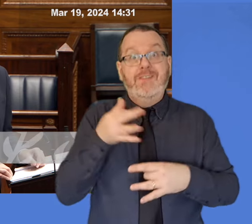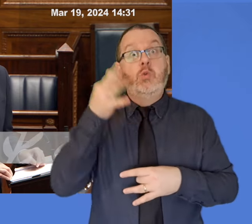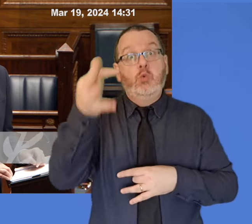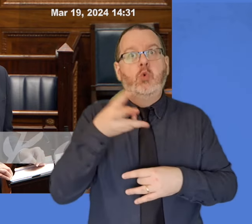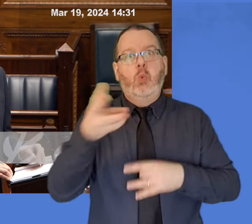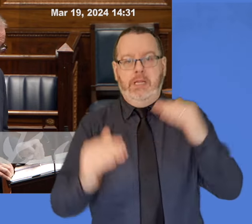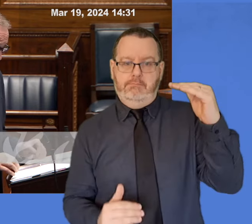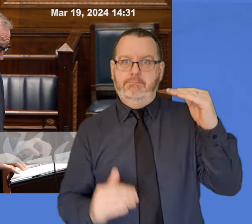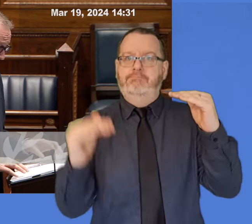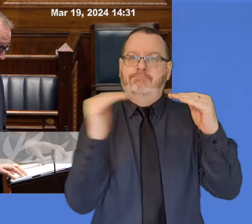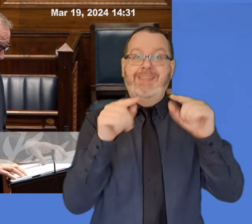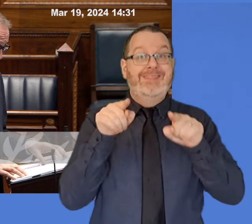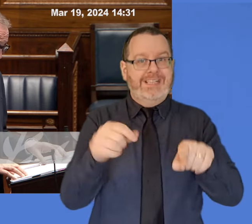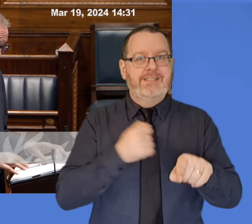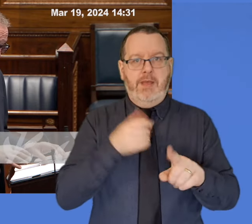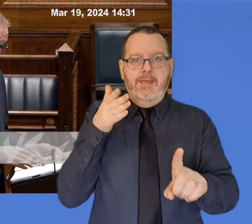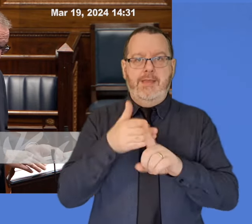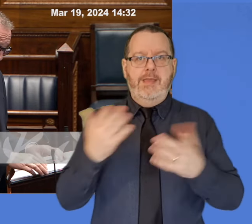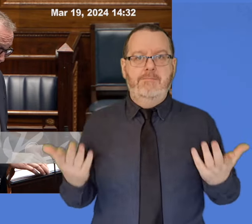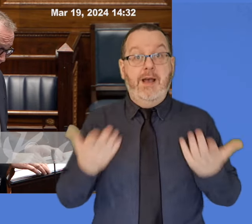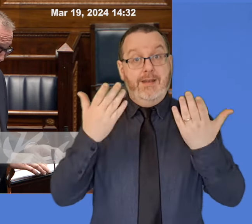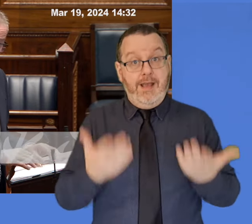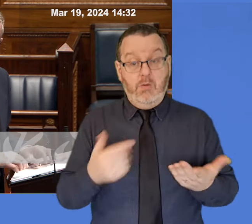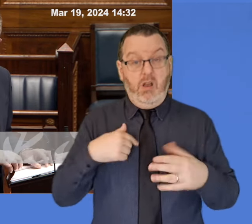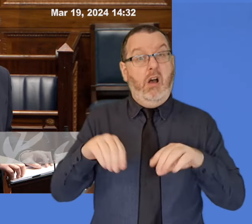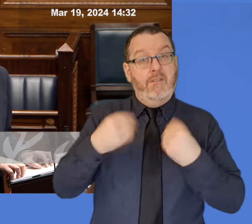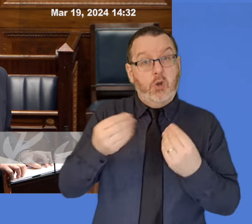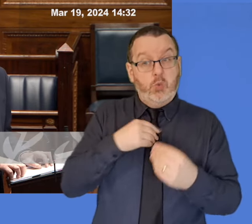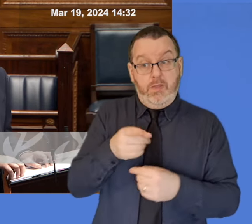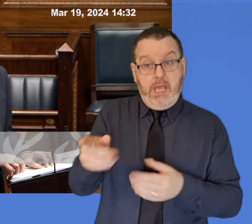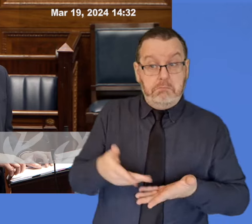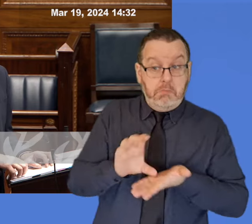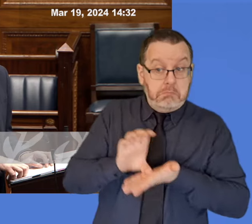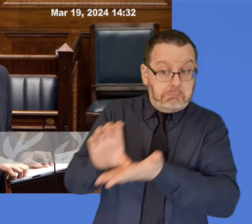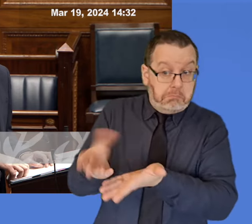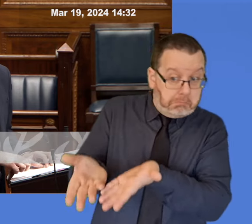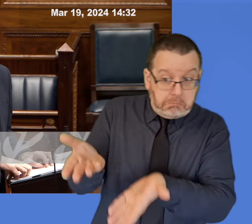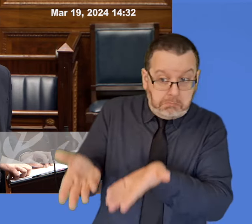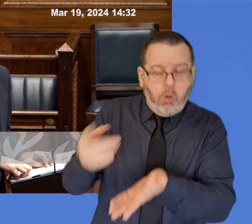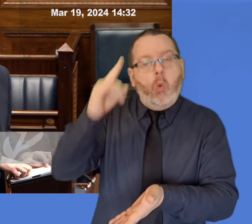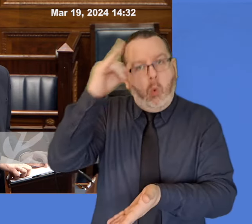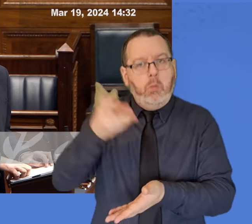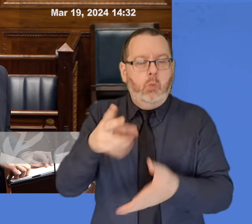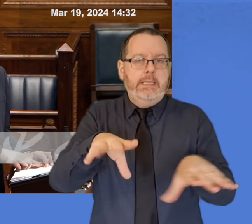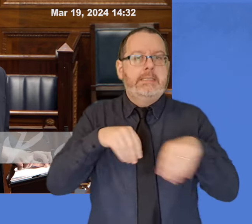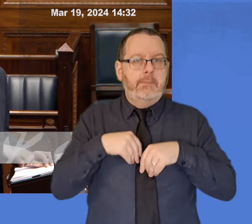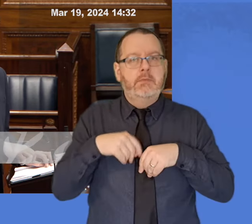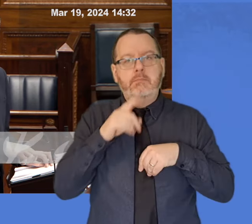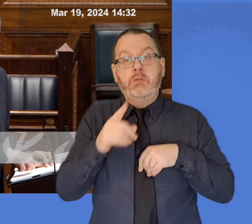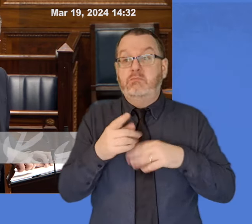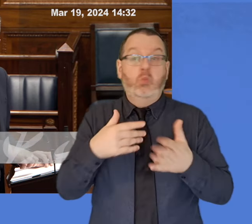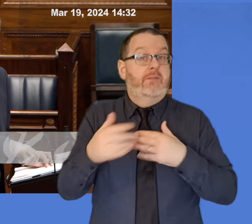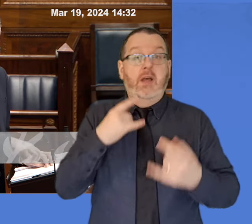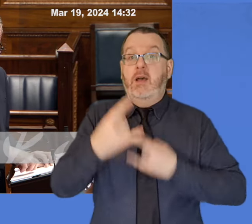teachers' pay. So that's my clear objective. I know that they're currently considering that offer. I hope that they do take it up.